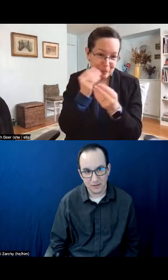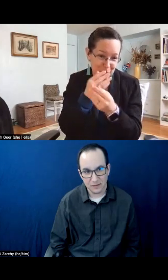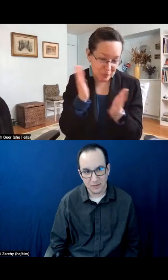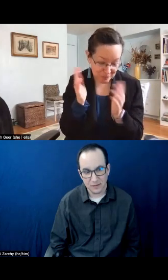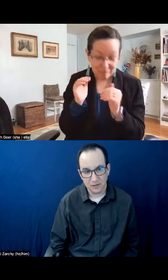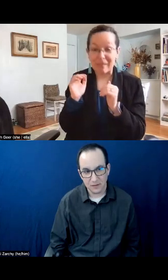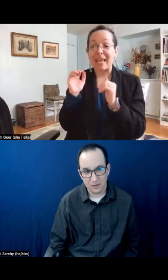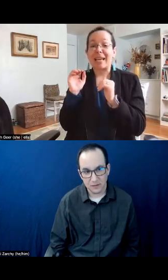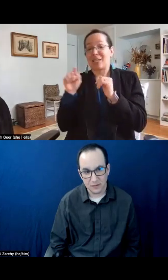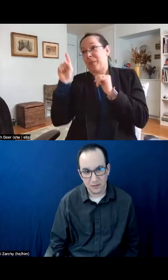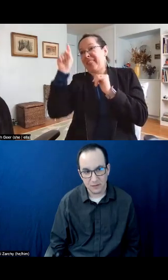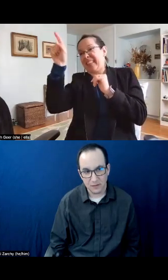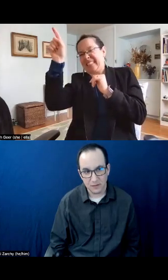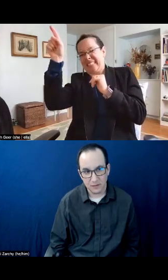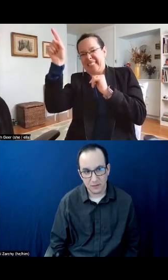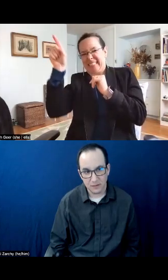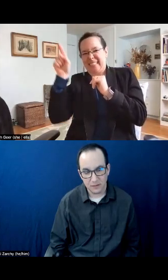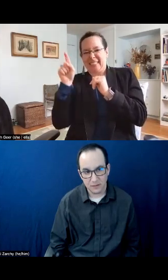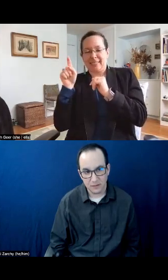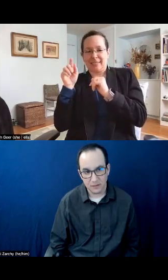pointing into